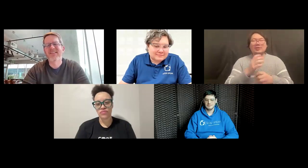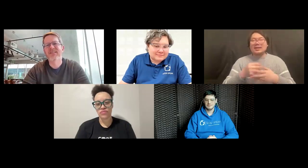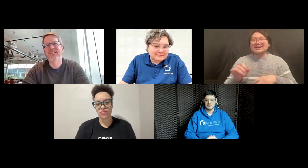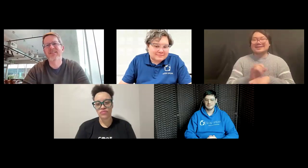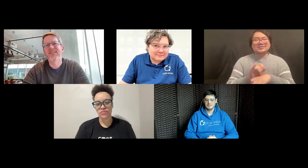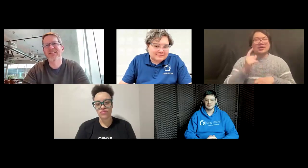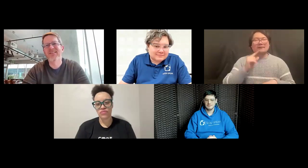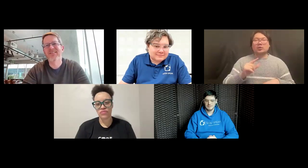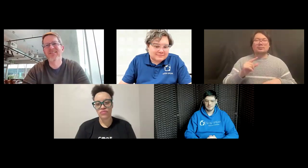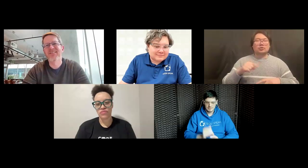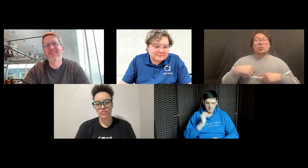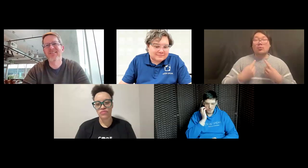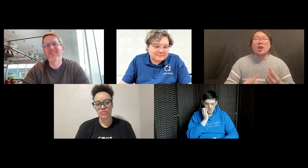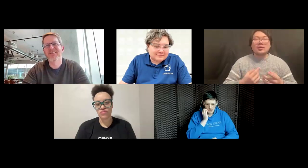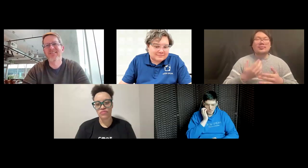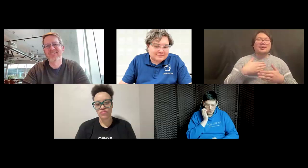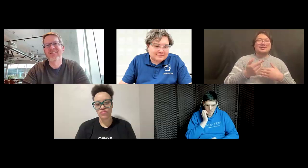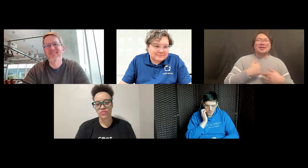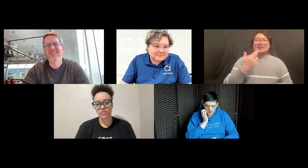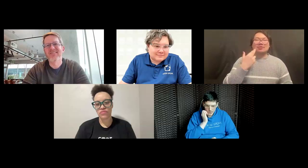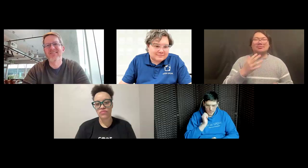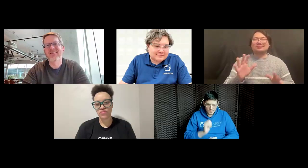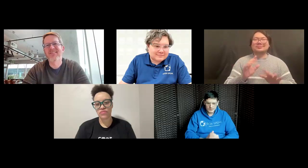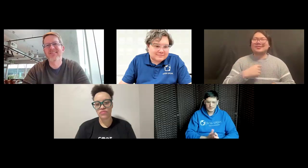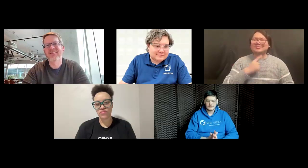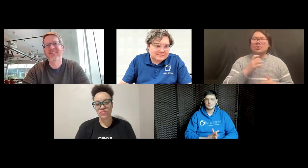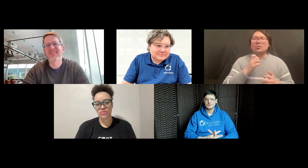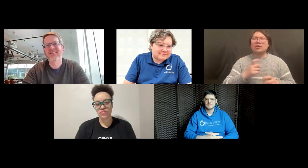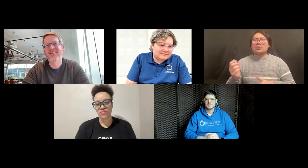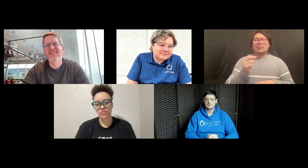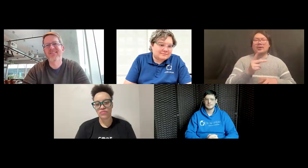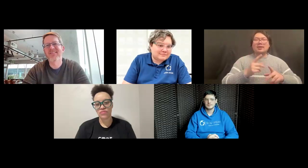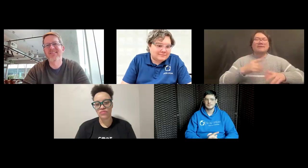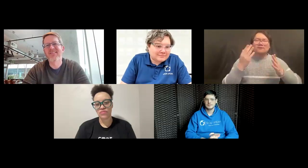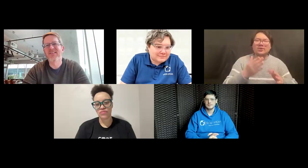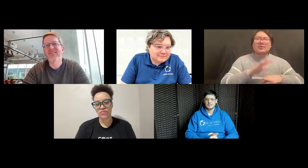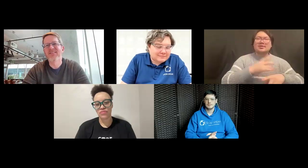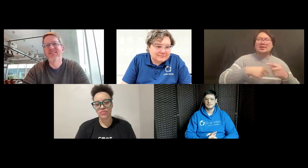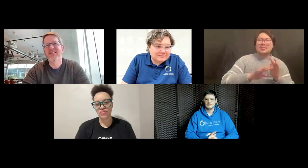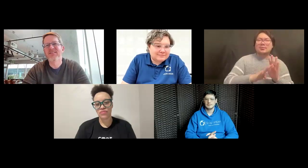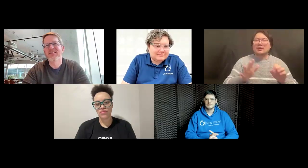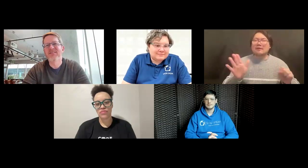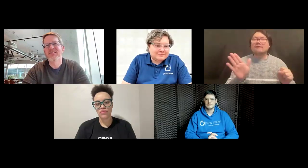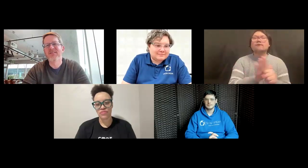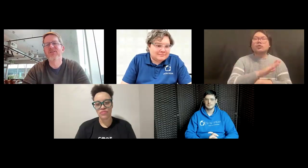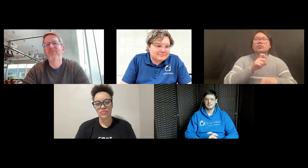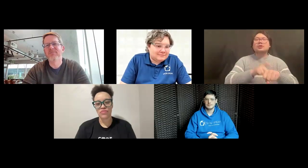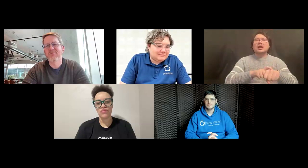After that, I did a work internship for a while, but I really wanted to go back and focus on